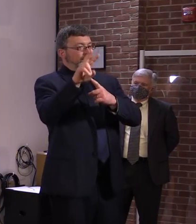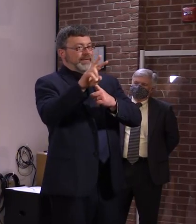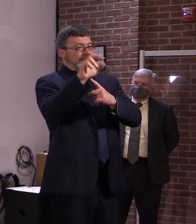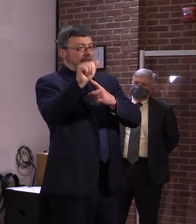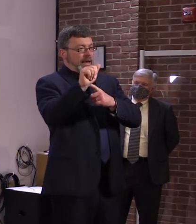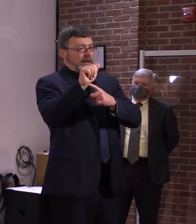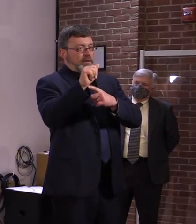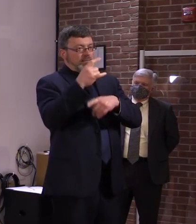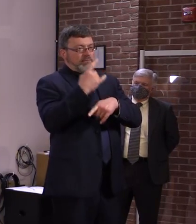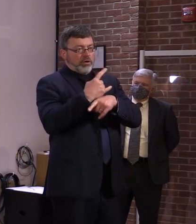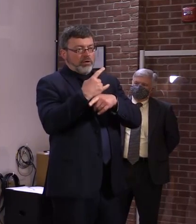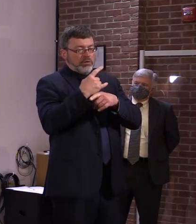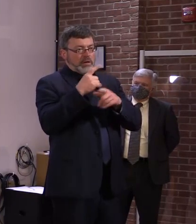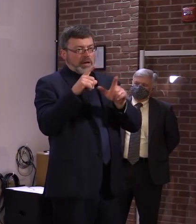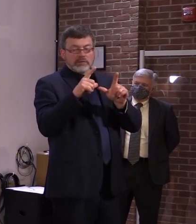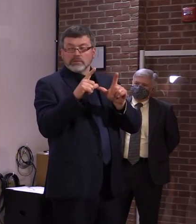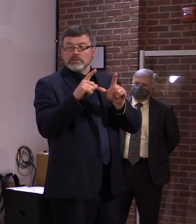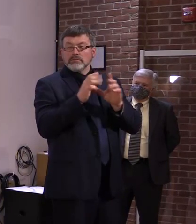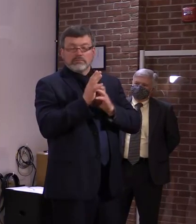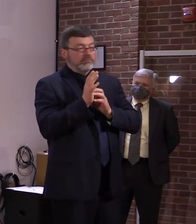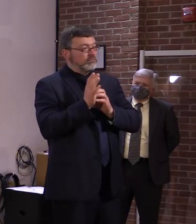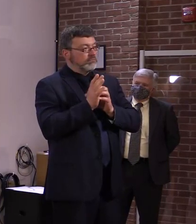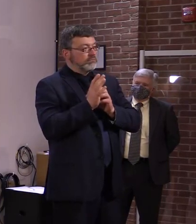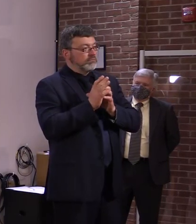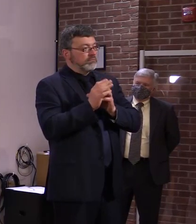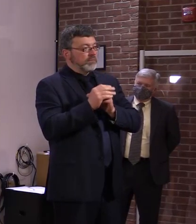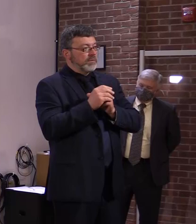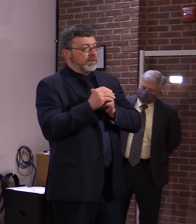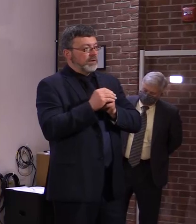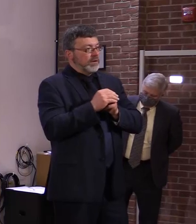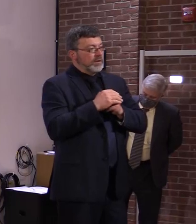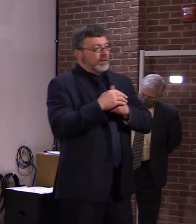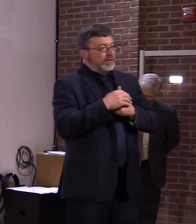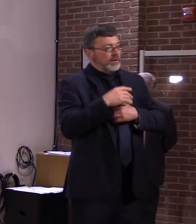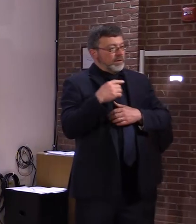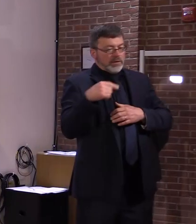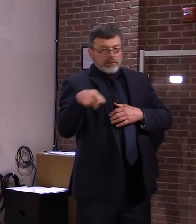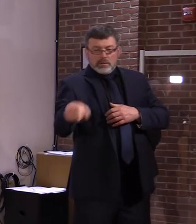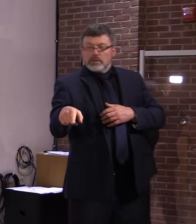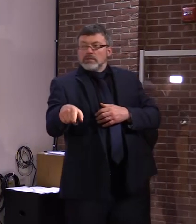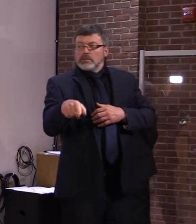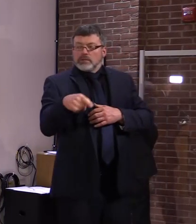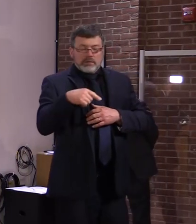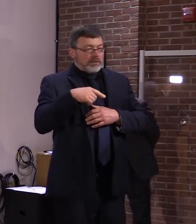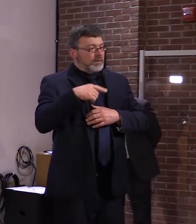what financial benefits there are for them. In terms of